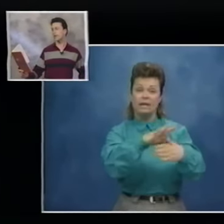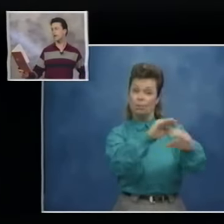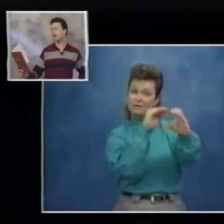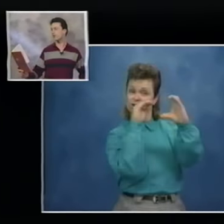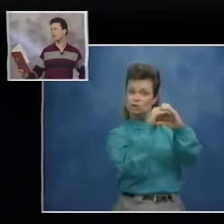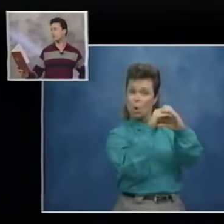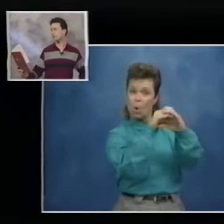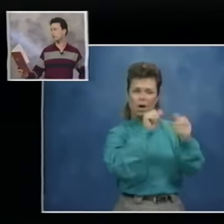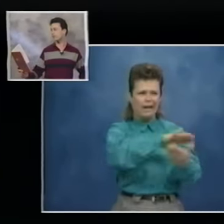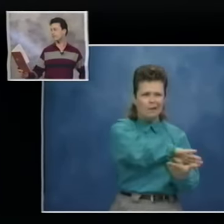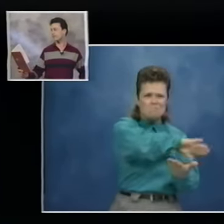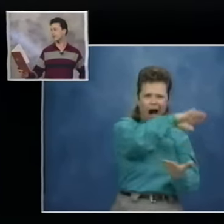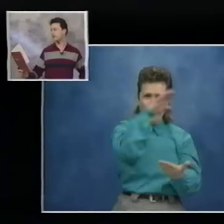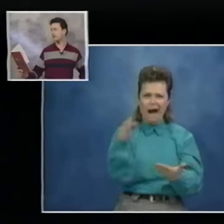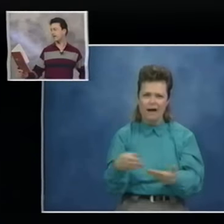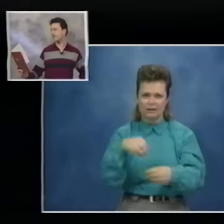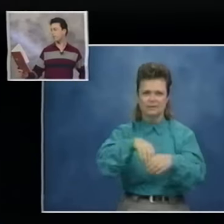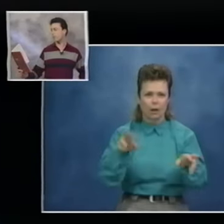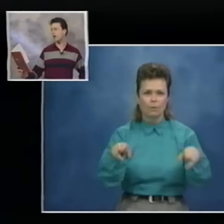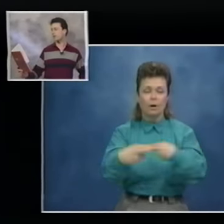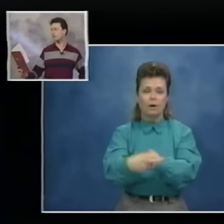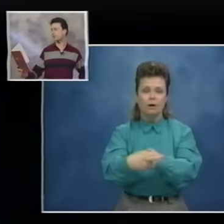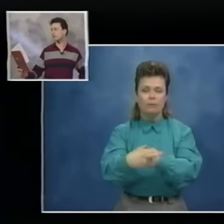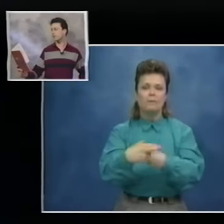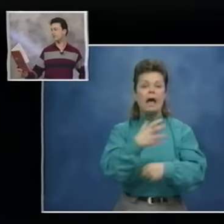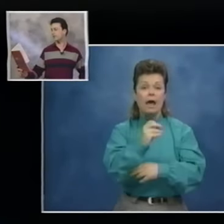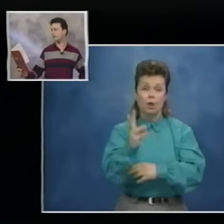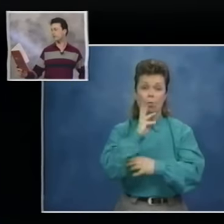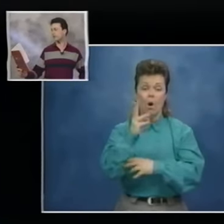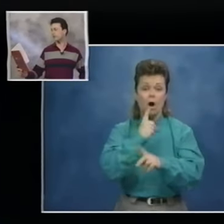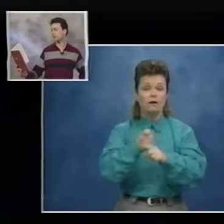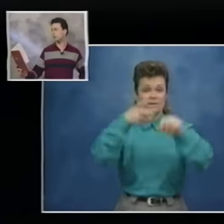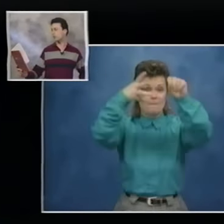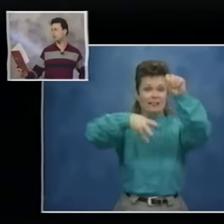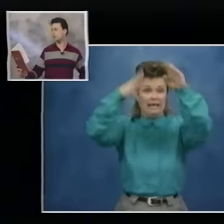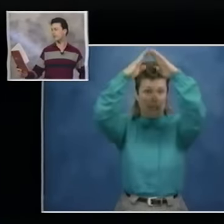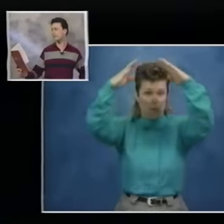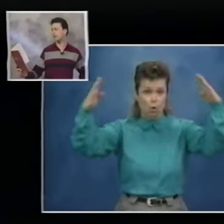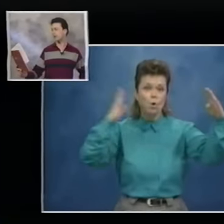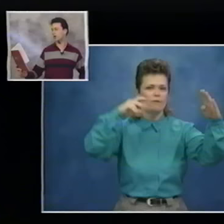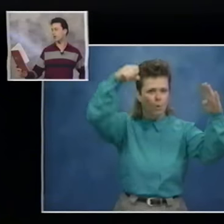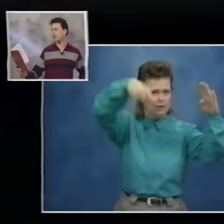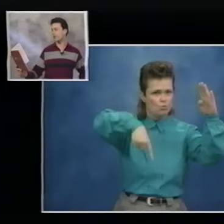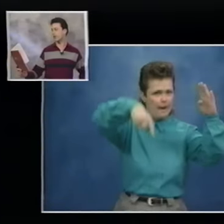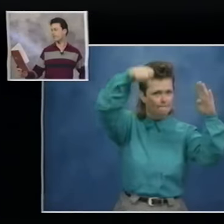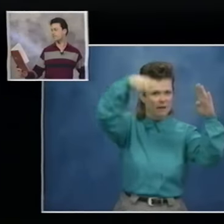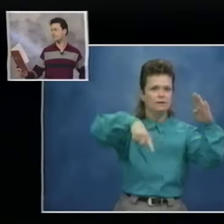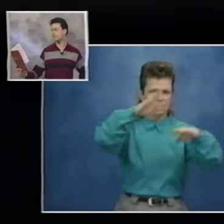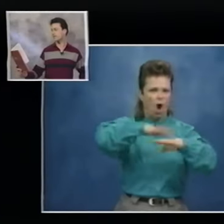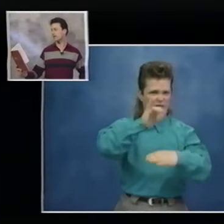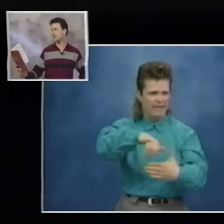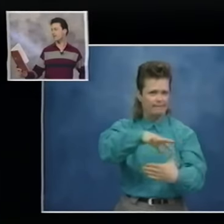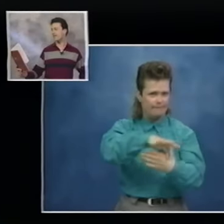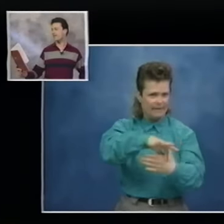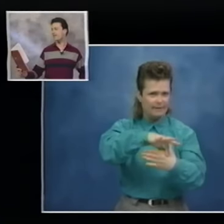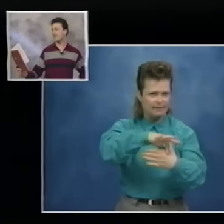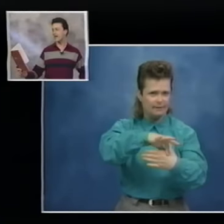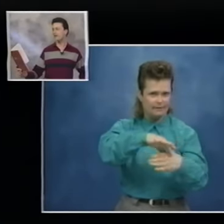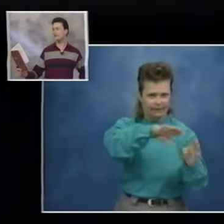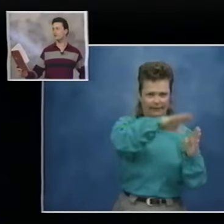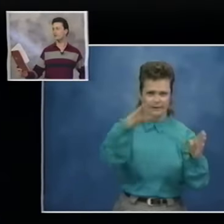great piles in the room, and the water from leaky roofs would drip over it.